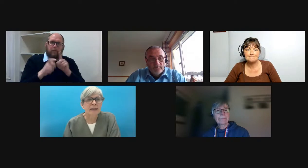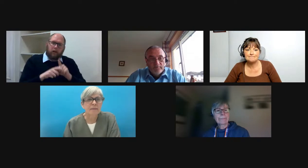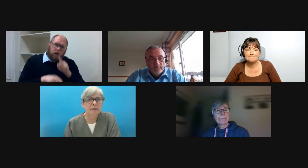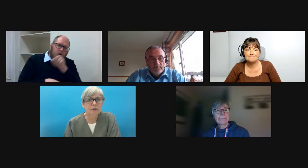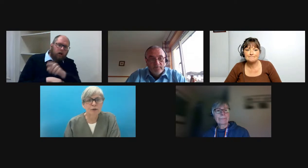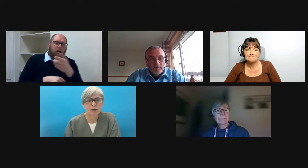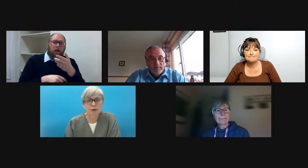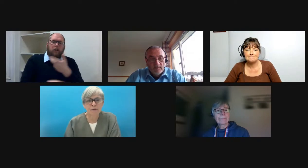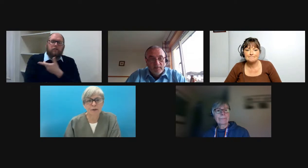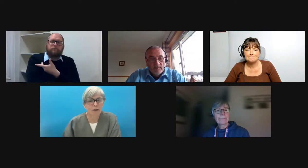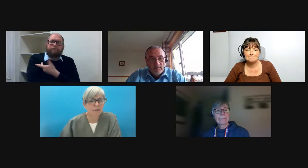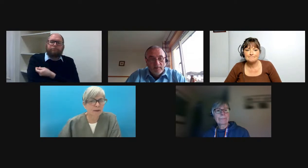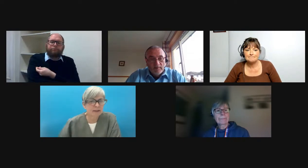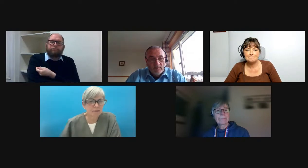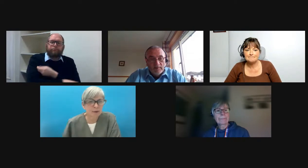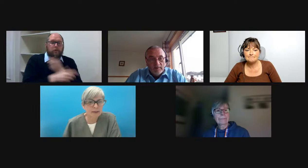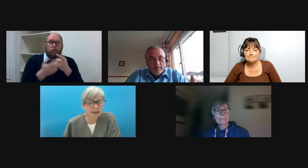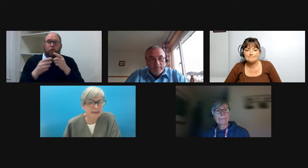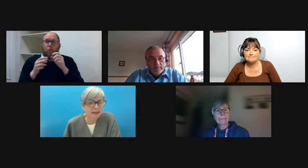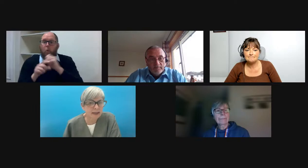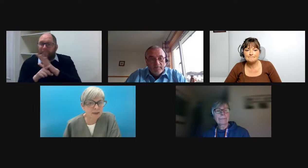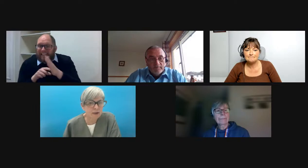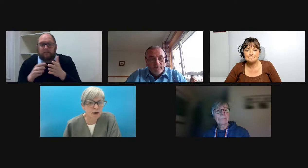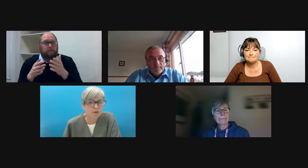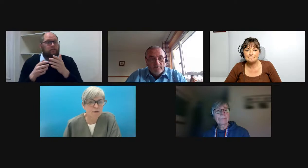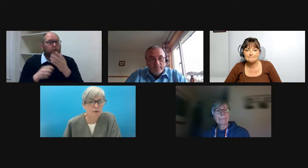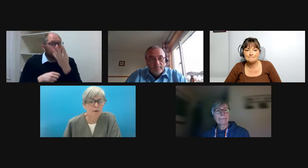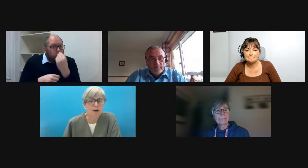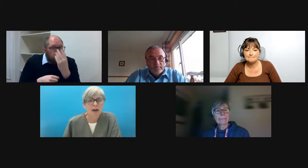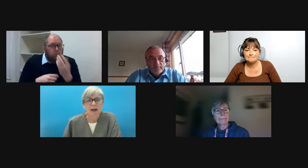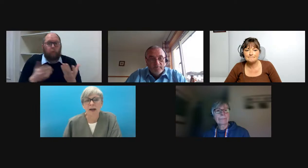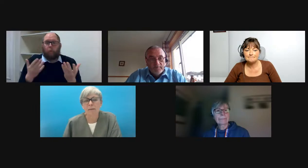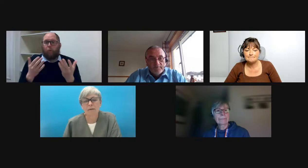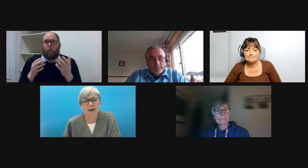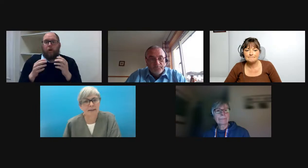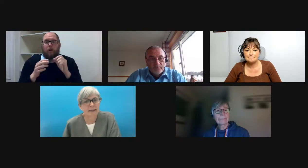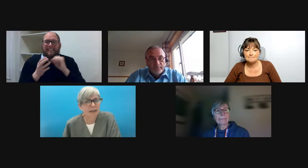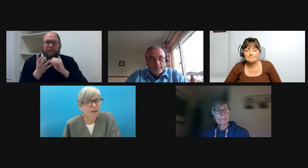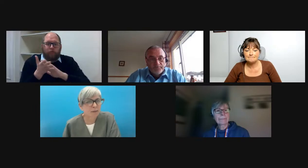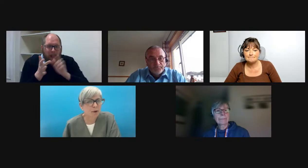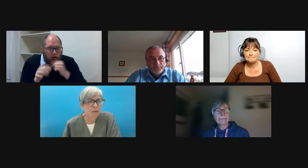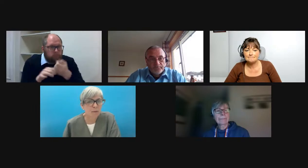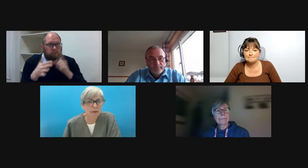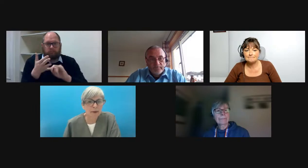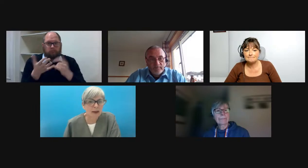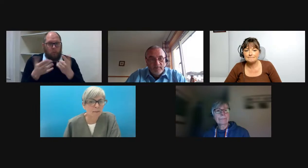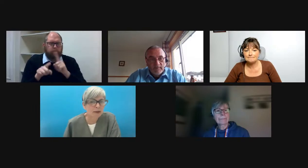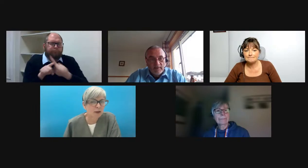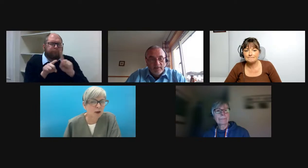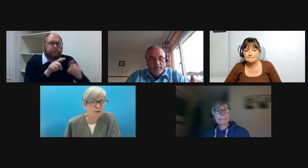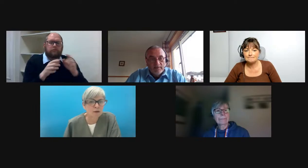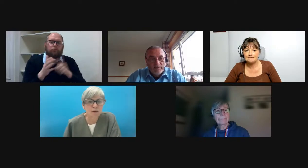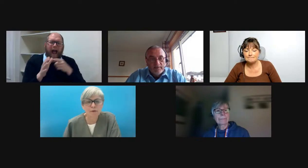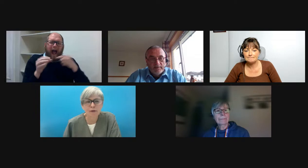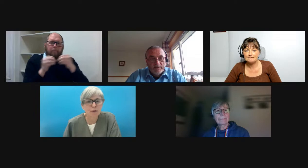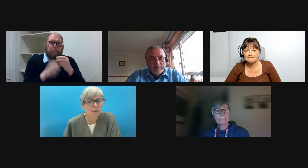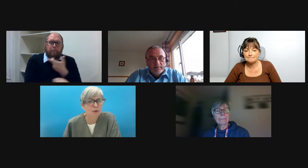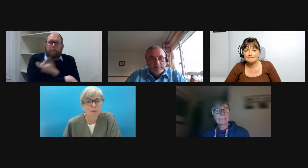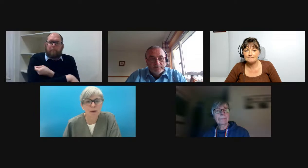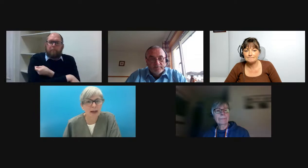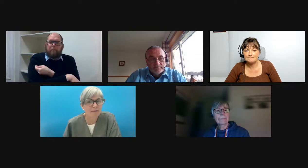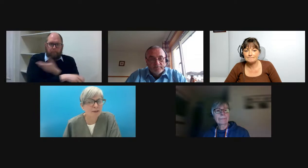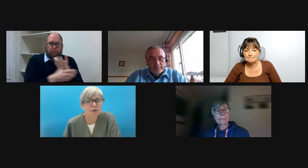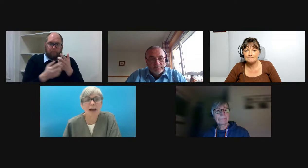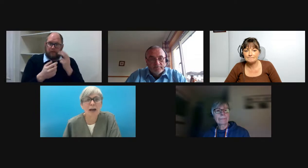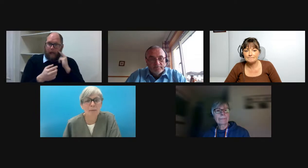And the same is true of, if a deaf person gets a letter to go for a vaccination appointment, whether that be COVID or flu